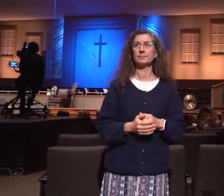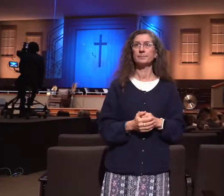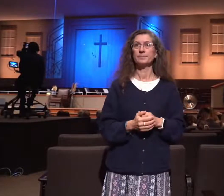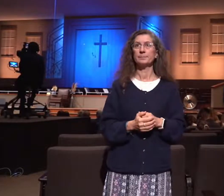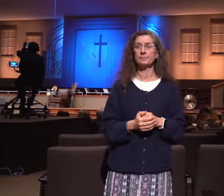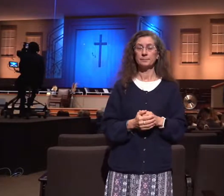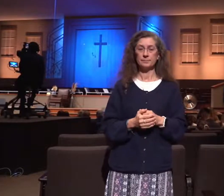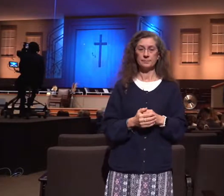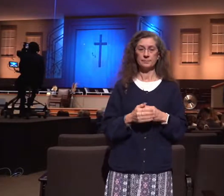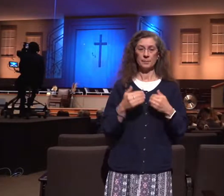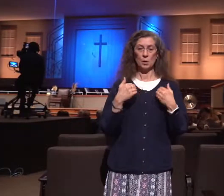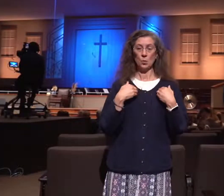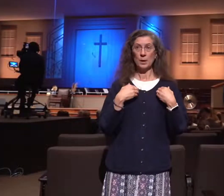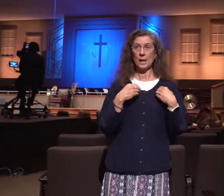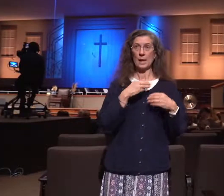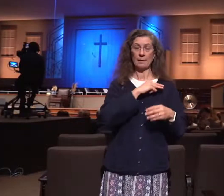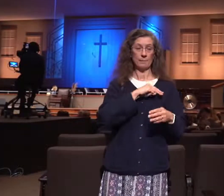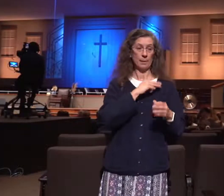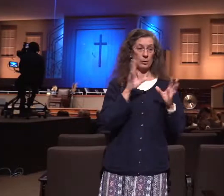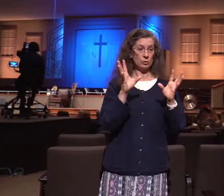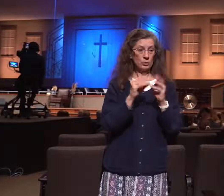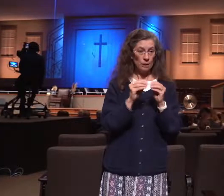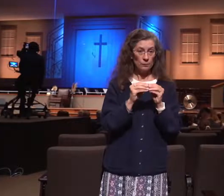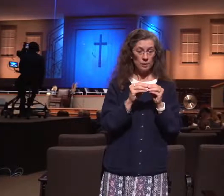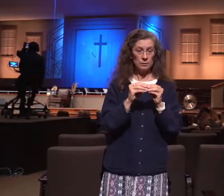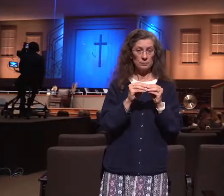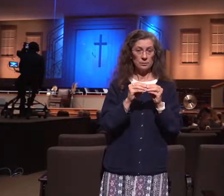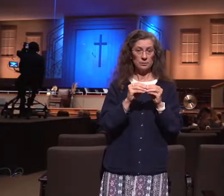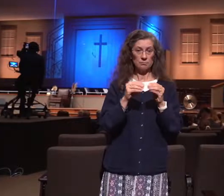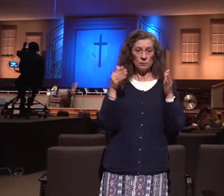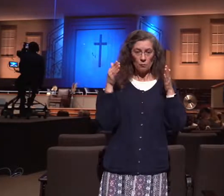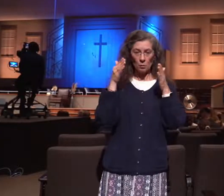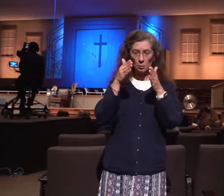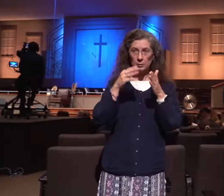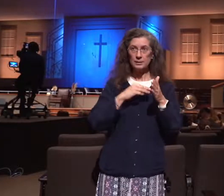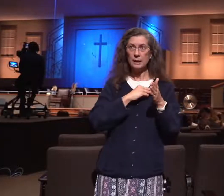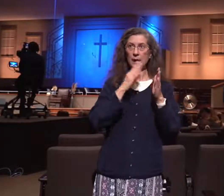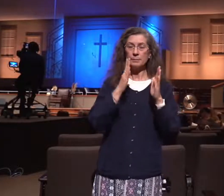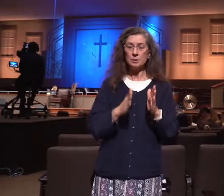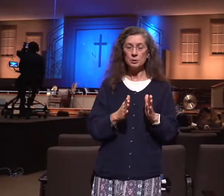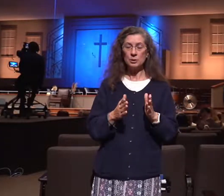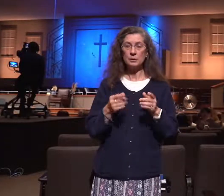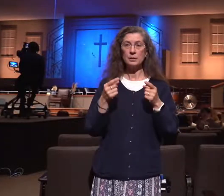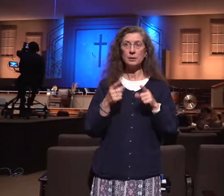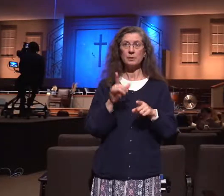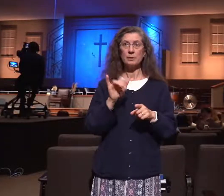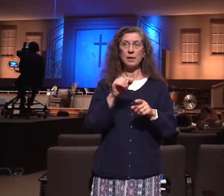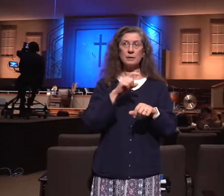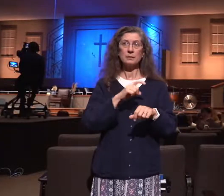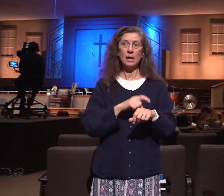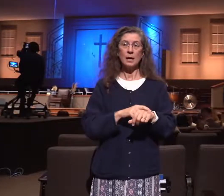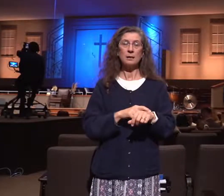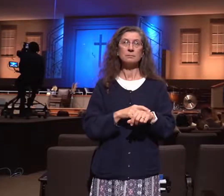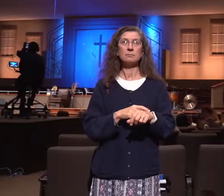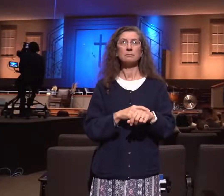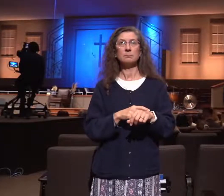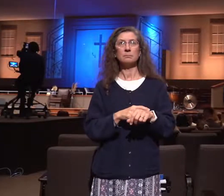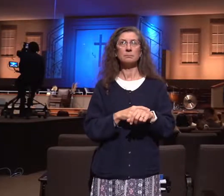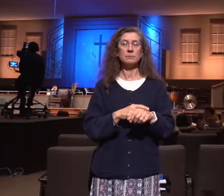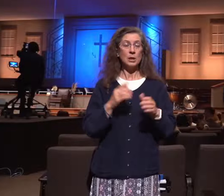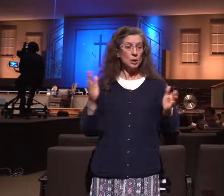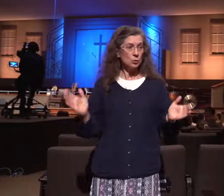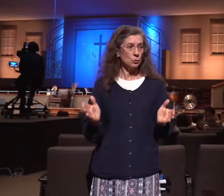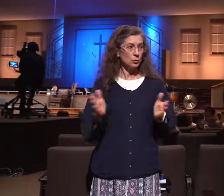You have a mission conference, you have a mission emphasis, and sometimes during that time, you